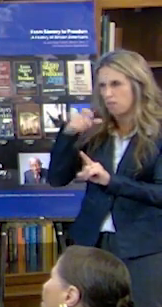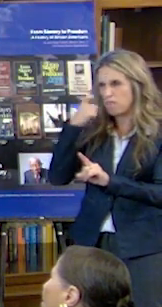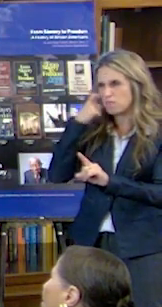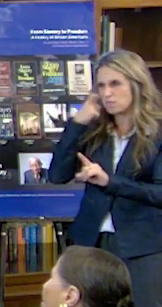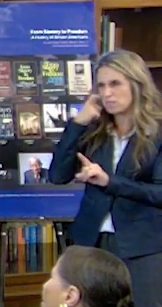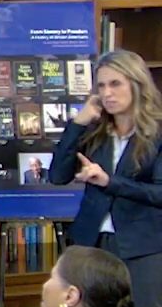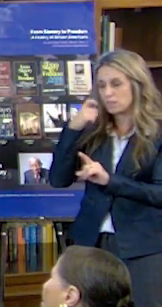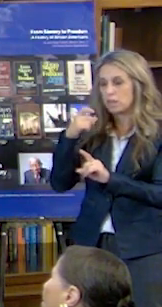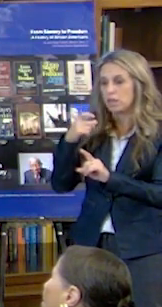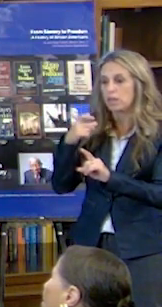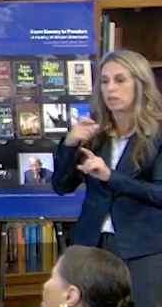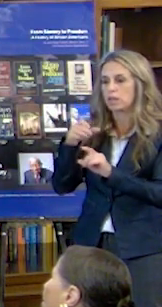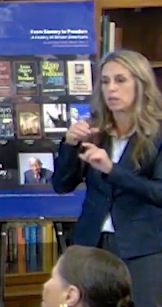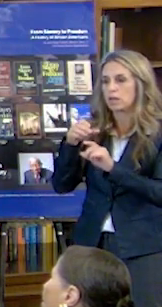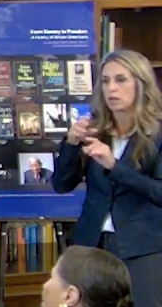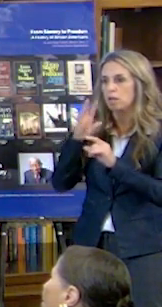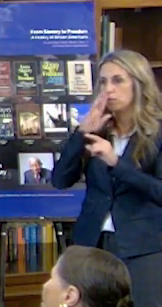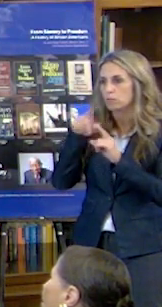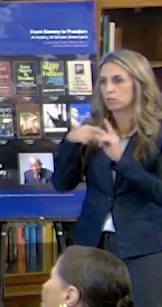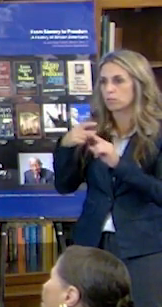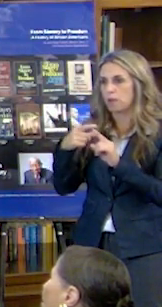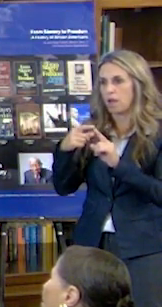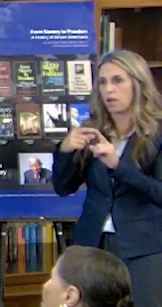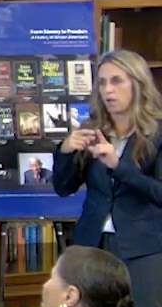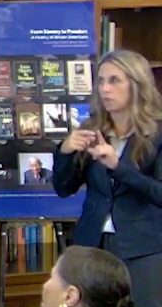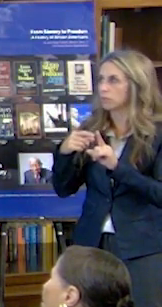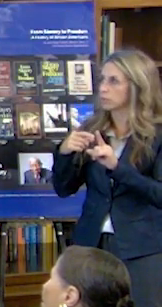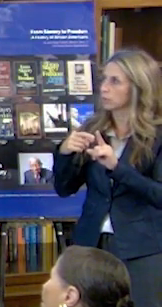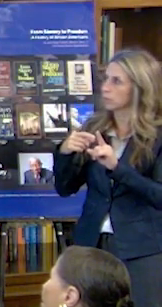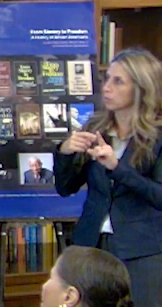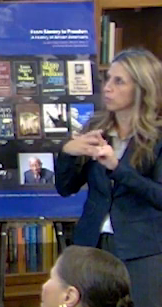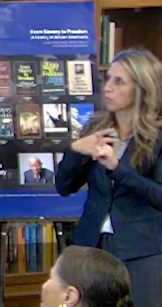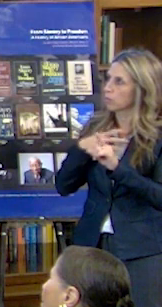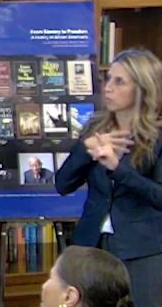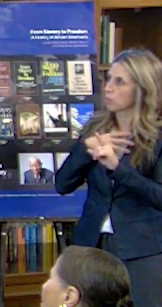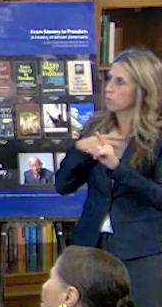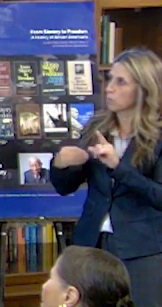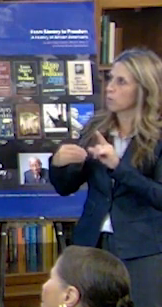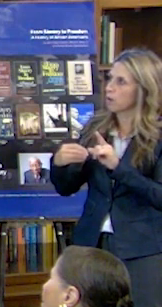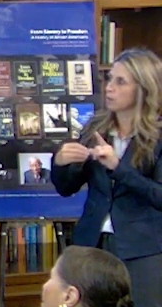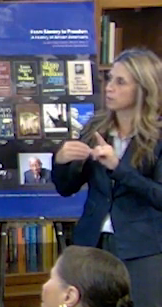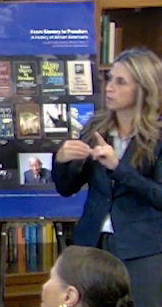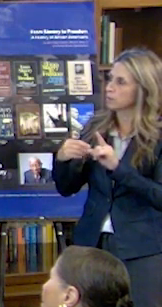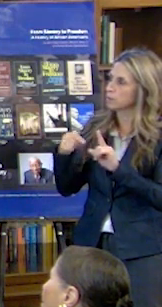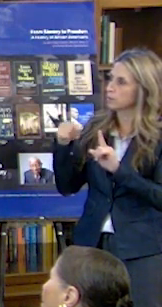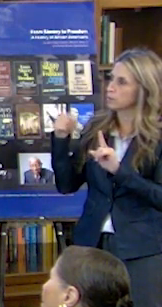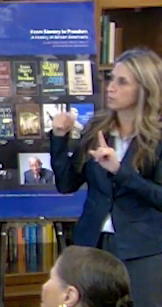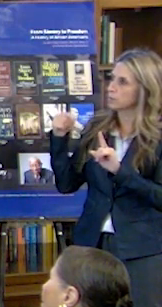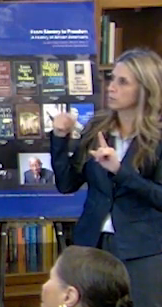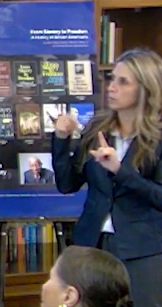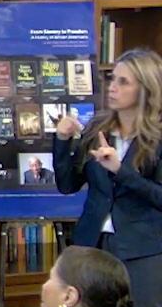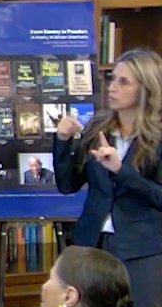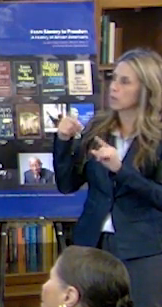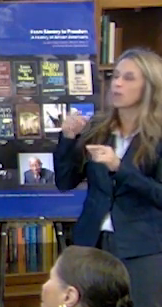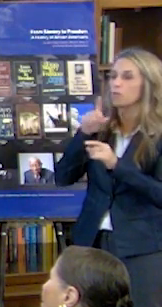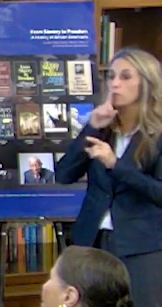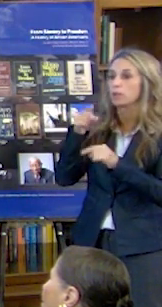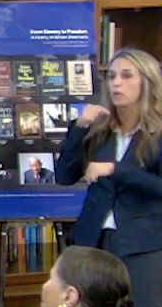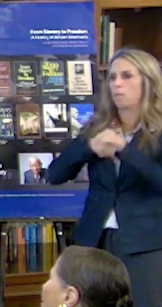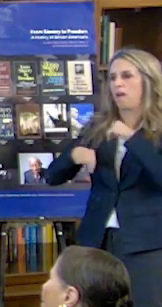the white efforts to bring the light rail to the city bu and so I think about just to give some